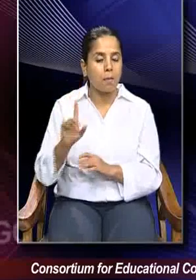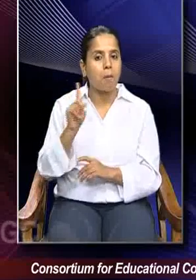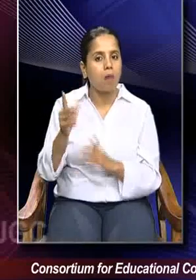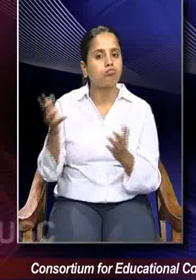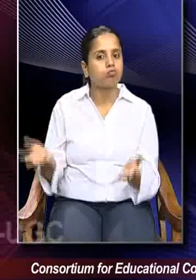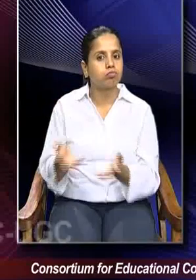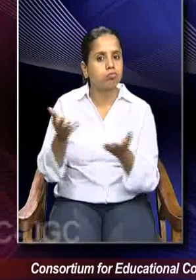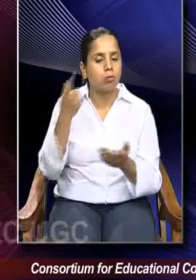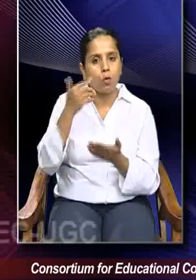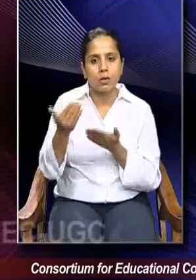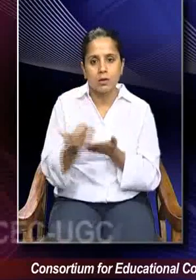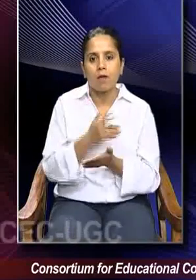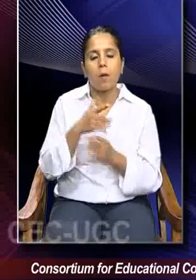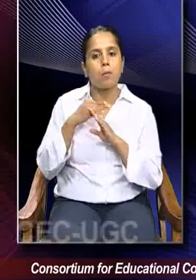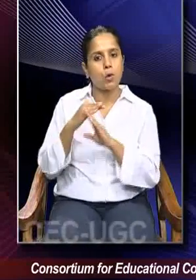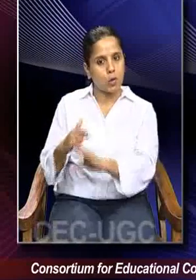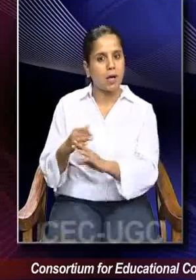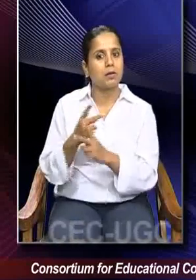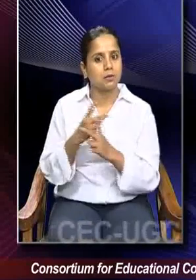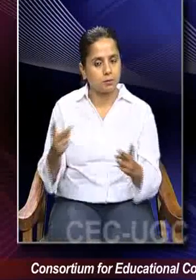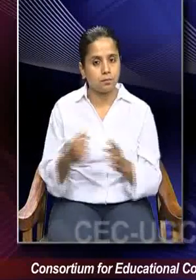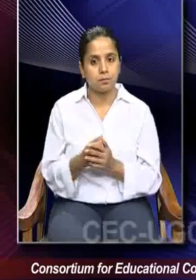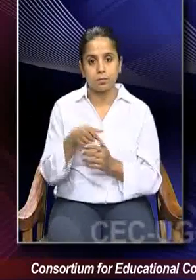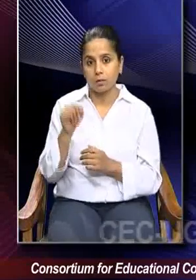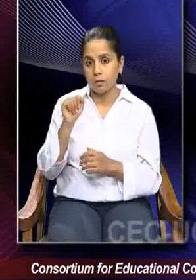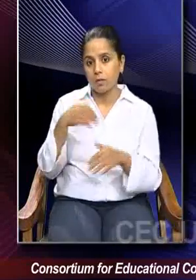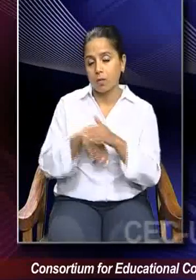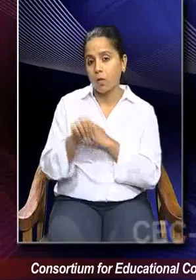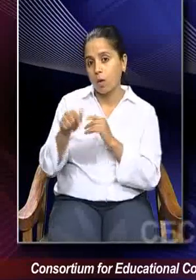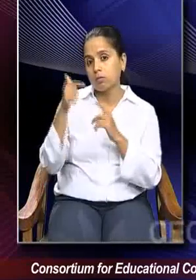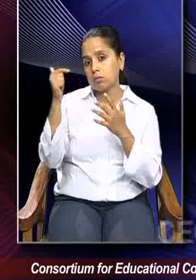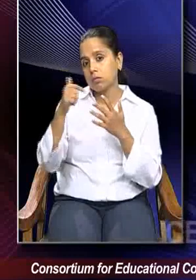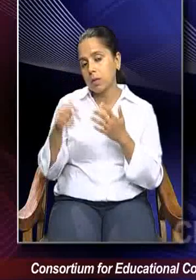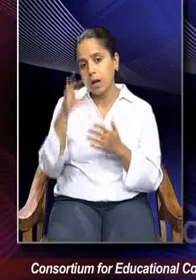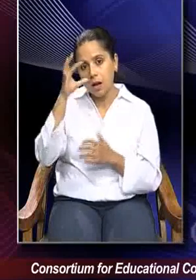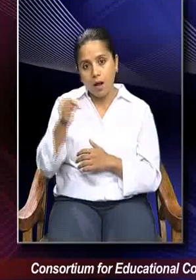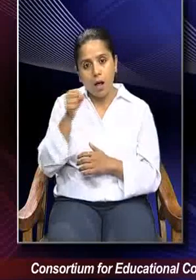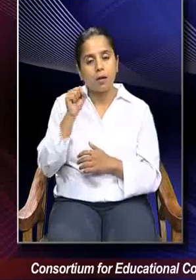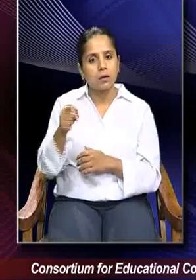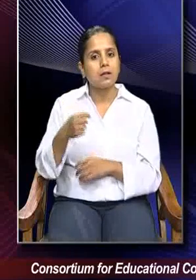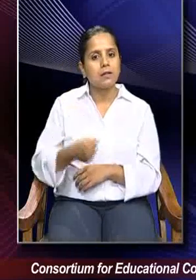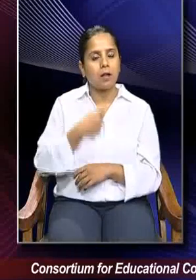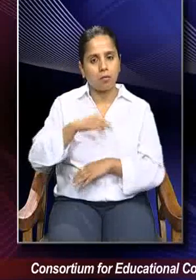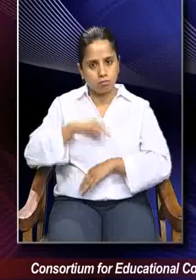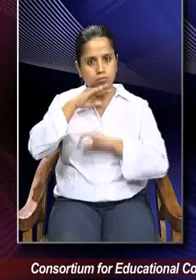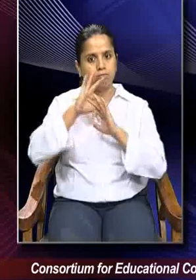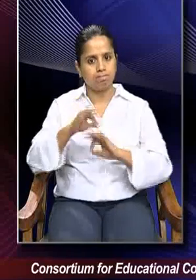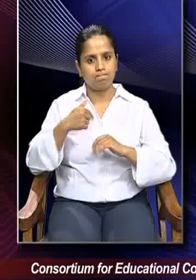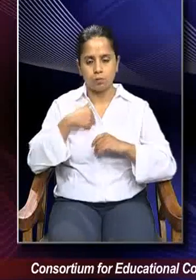it to secure and protect it. The elementary aspect of Gandhian notion was self-sufficiency and